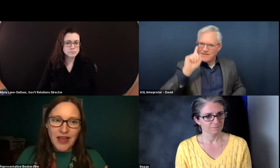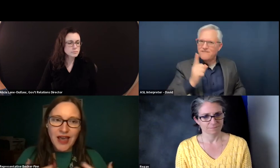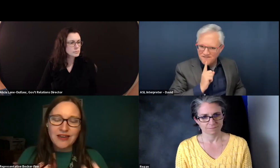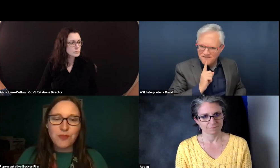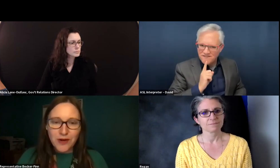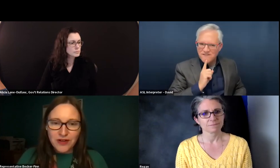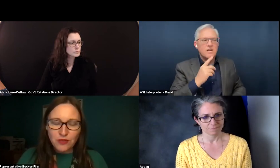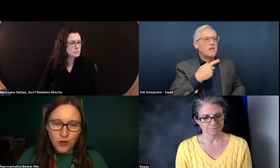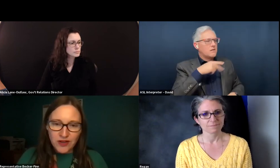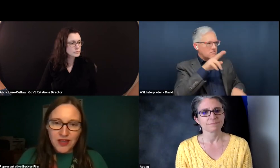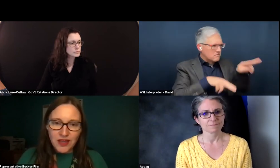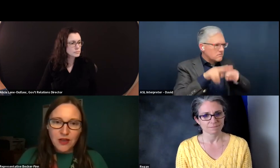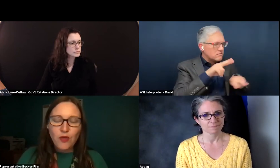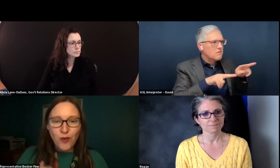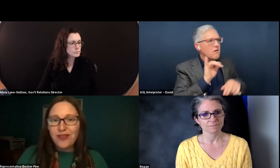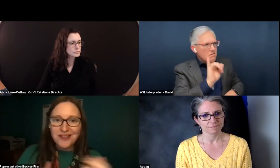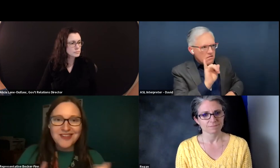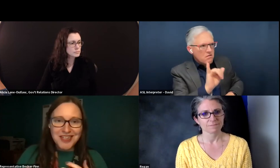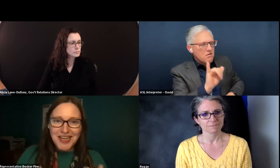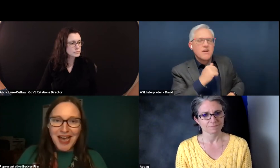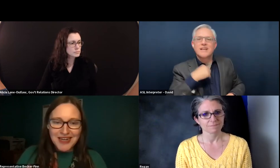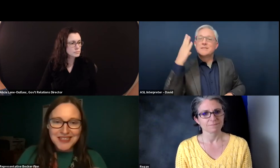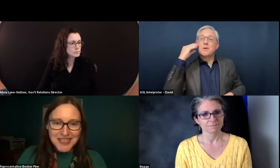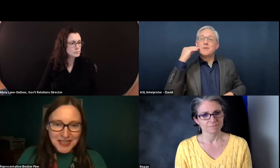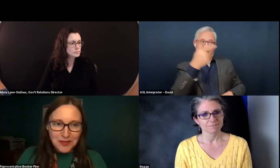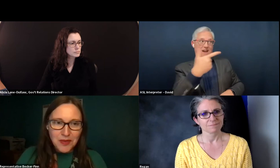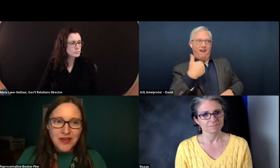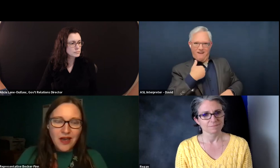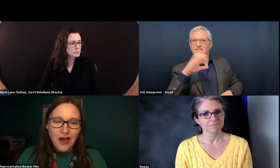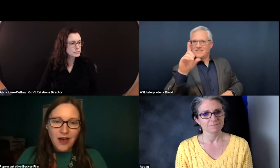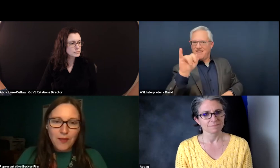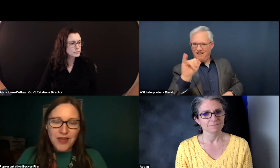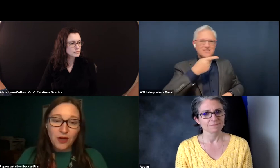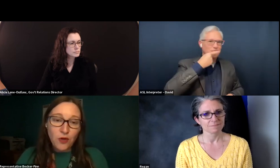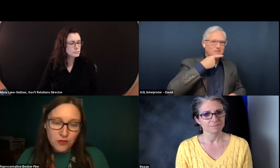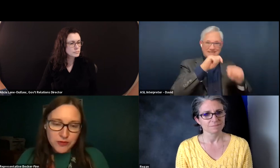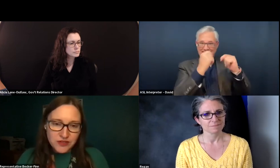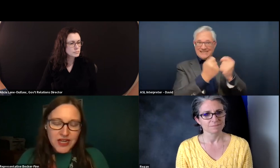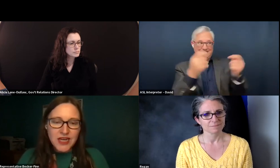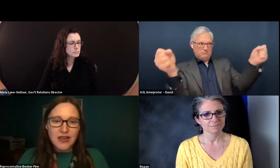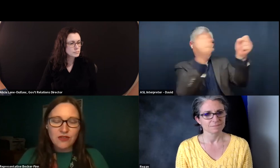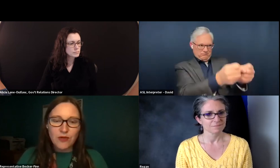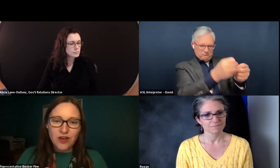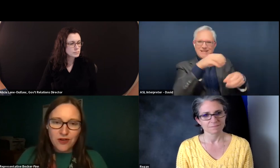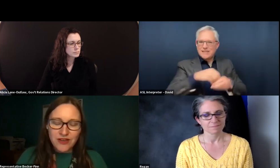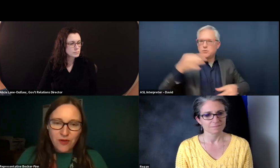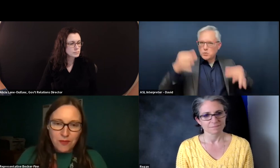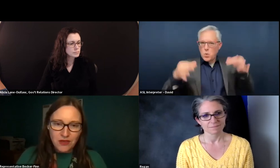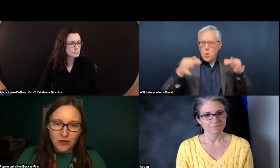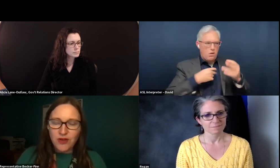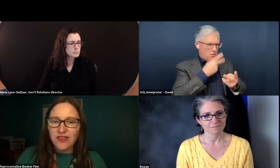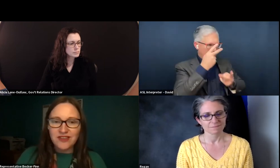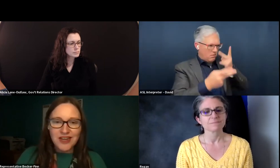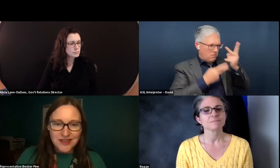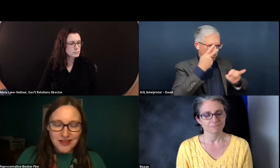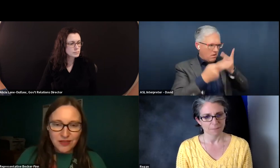I had experience working with a CDI team in a courtroom setting. And so I was already